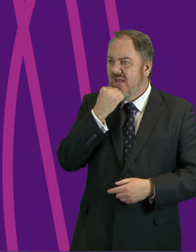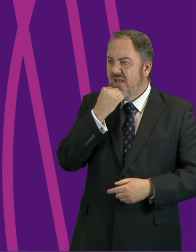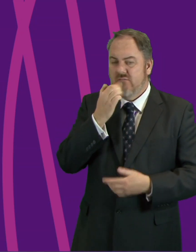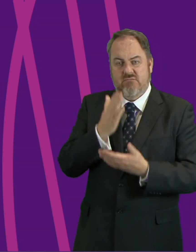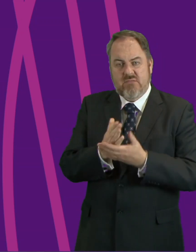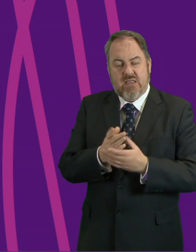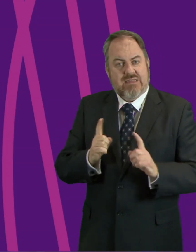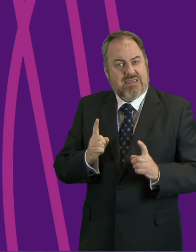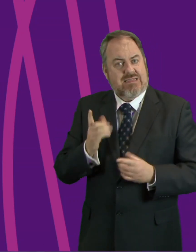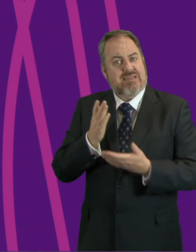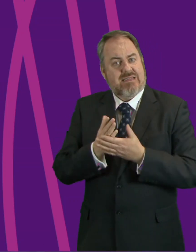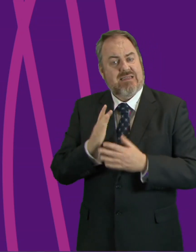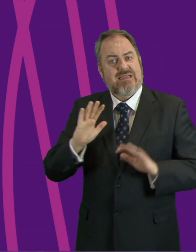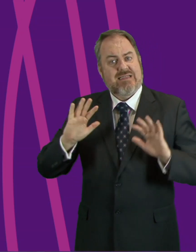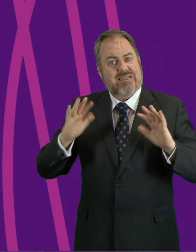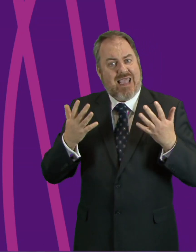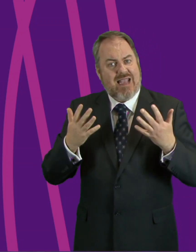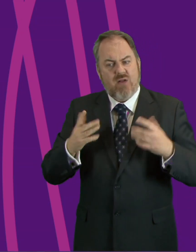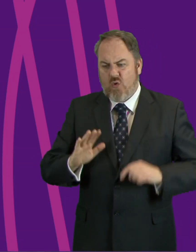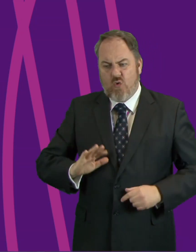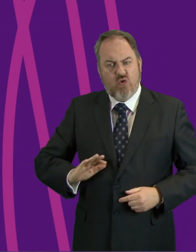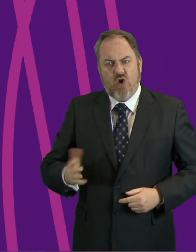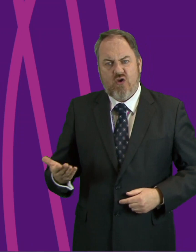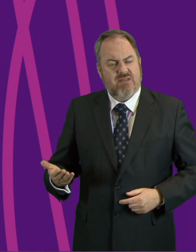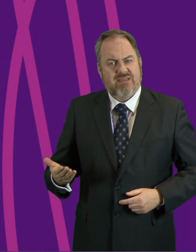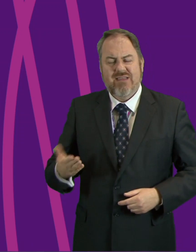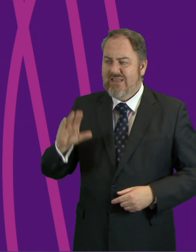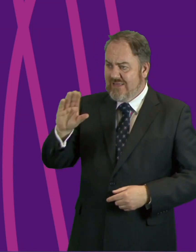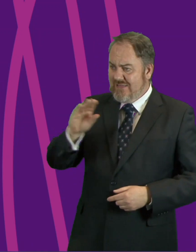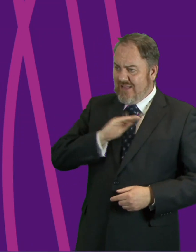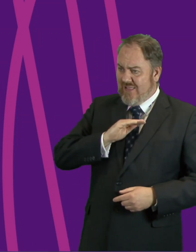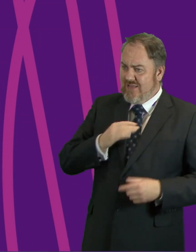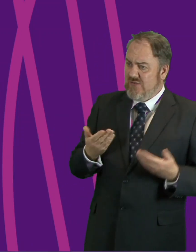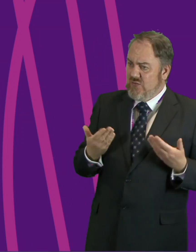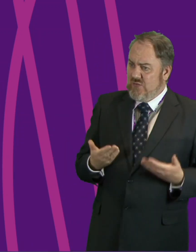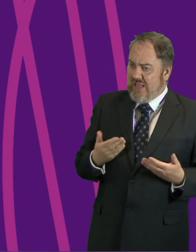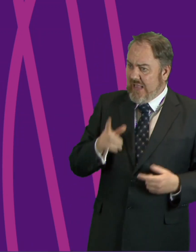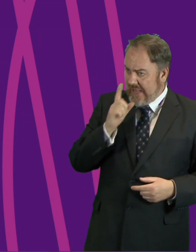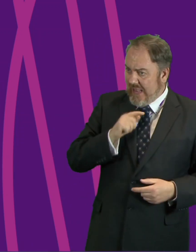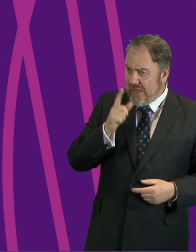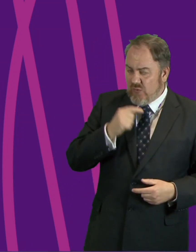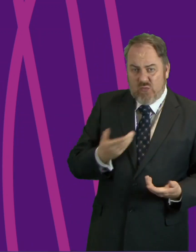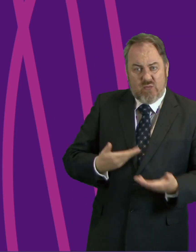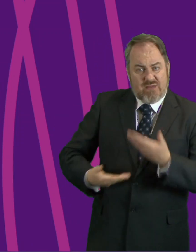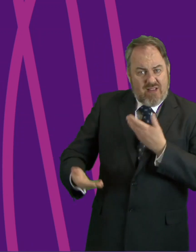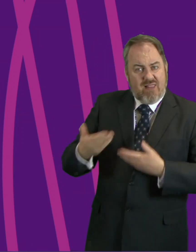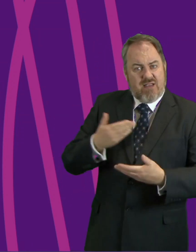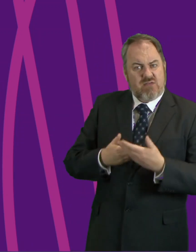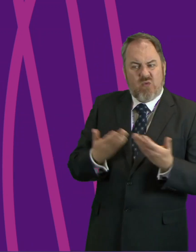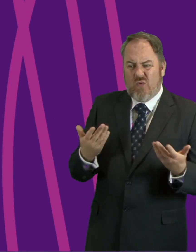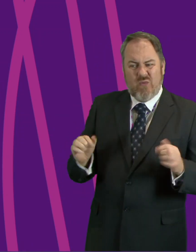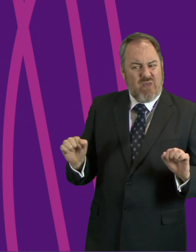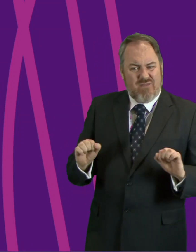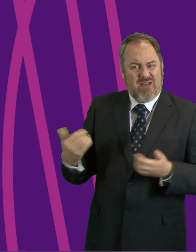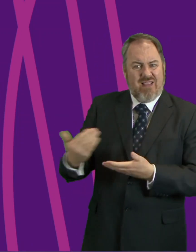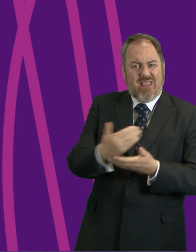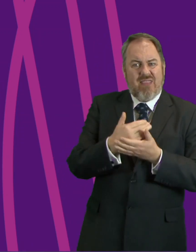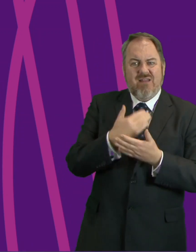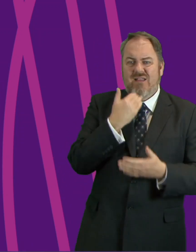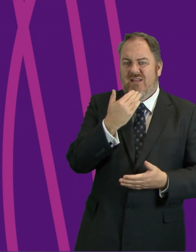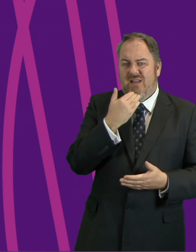it is not 10. So can the First Minister tell us today, or does she still not have sufficient evidence to be